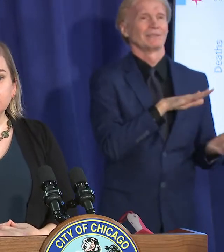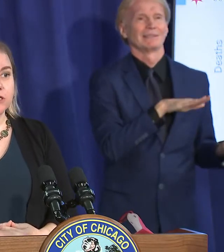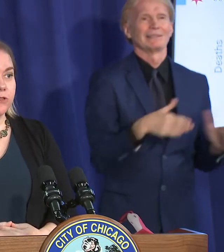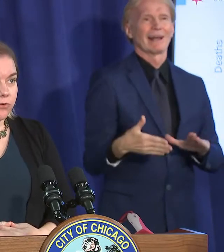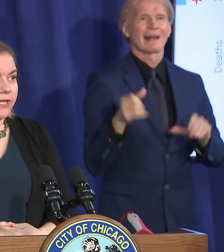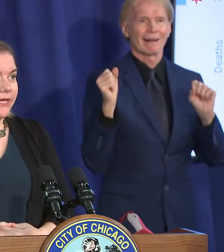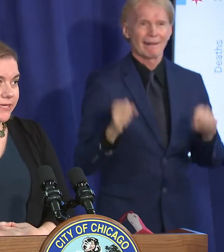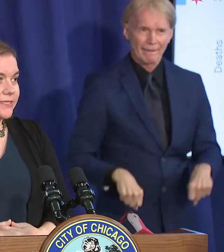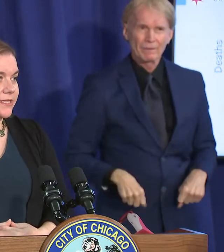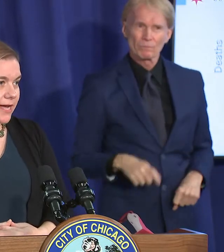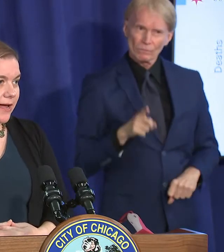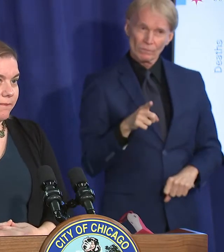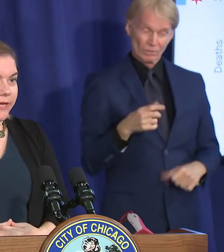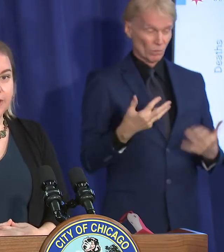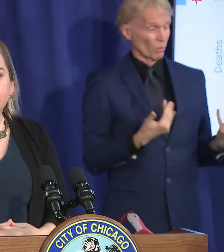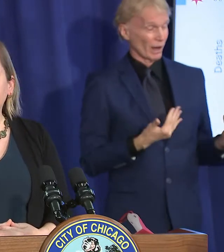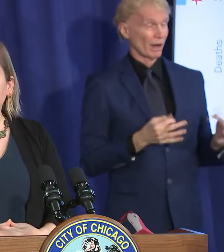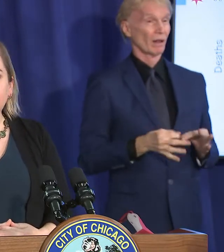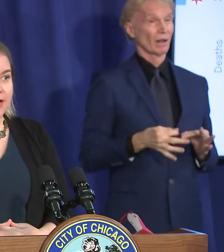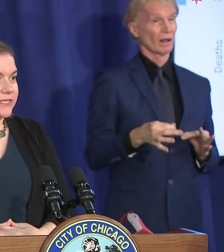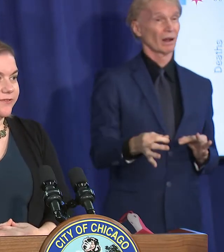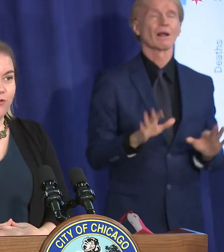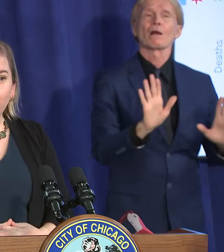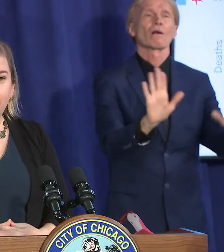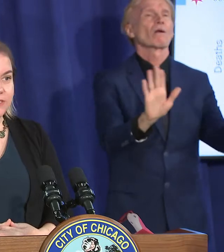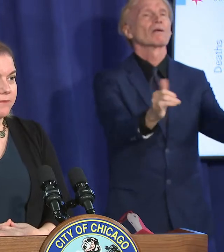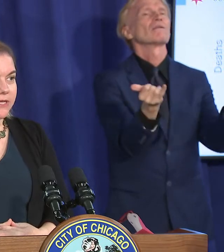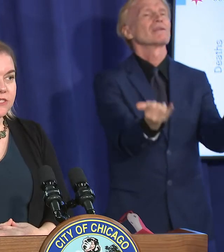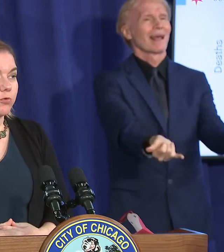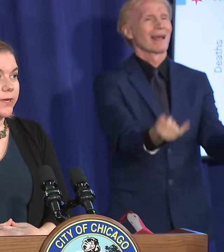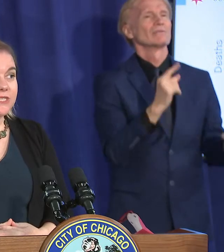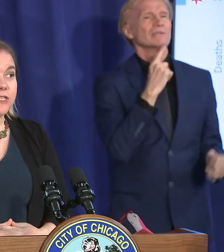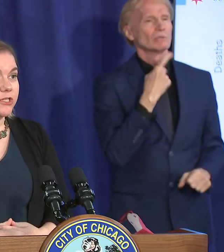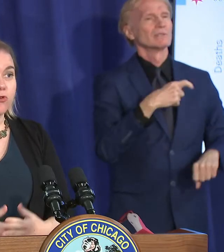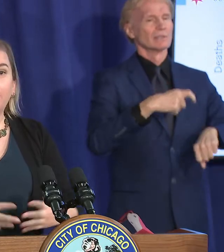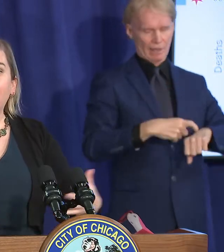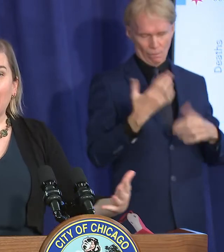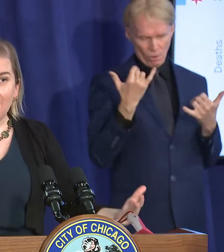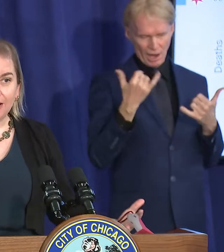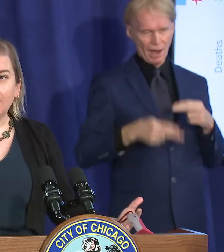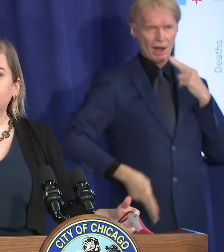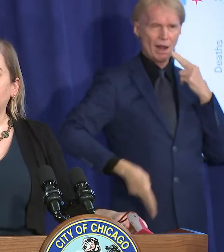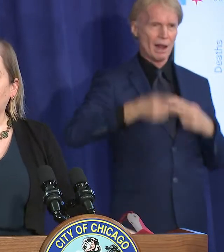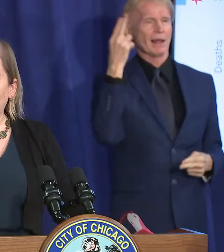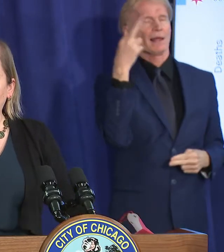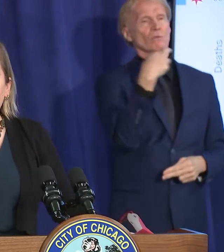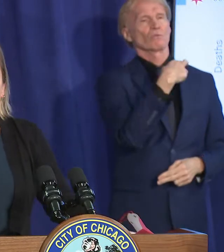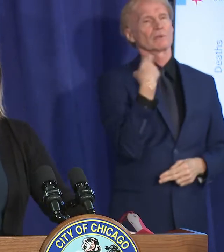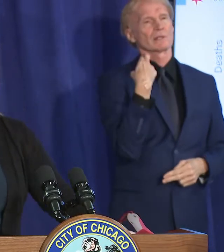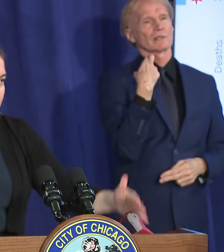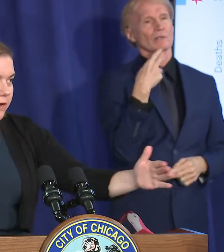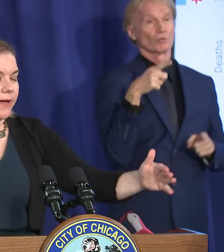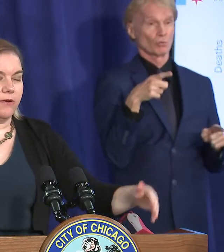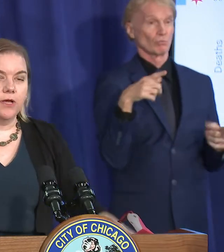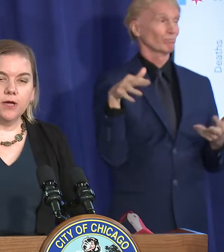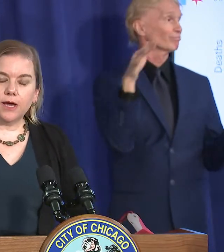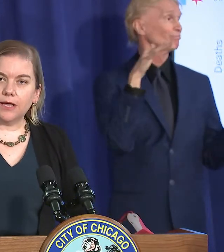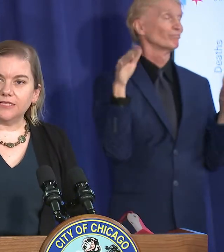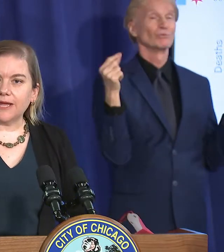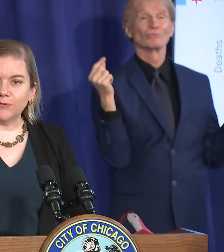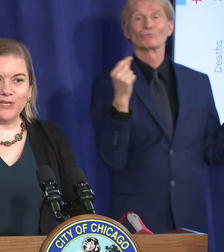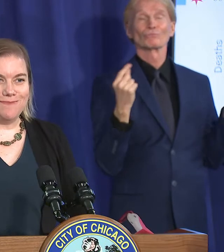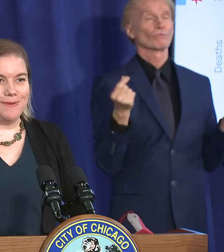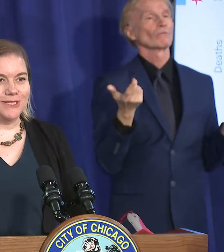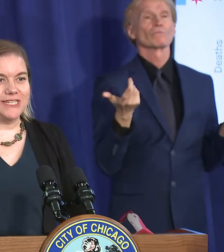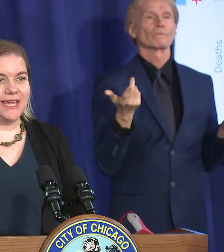now absolutely is the time, because these next few weeks and months, the risk does remain high as you are out and about, and we'll talk about